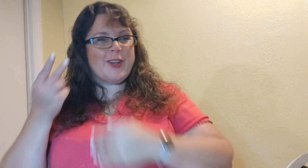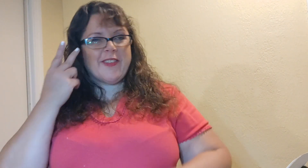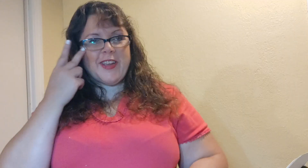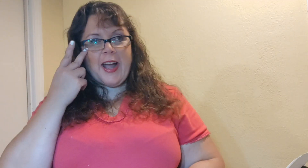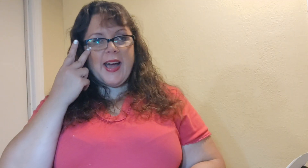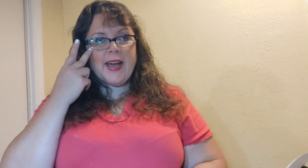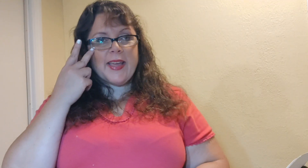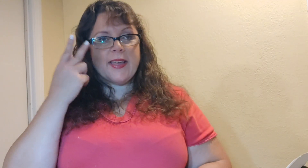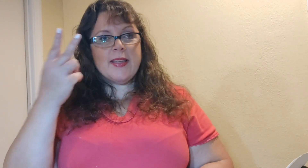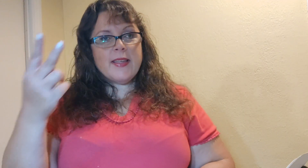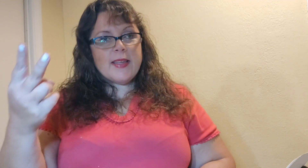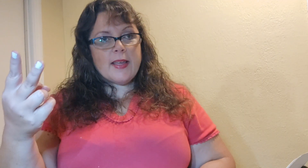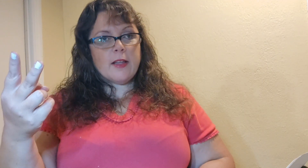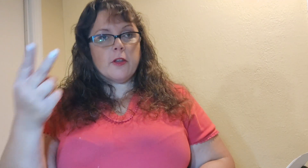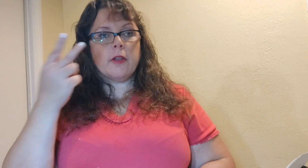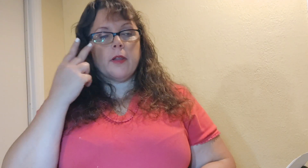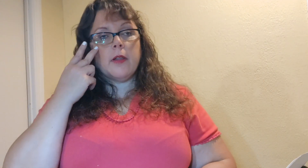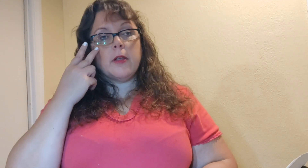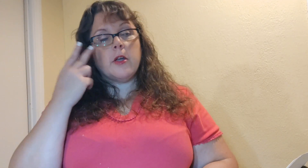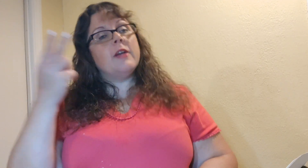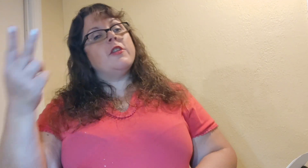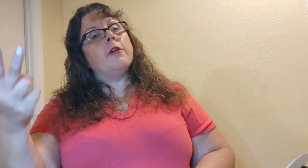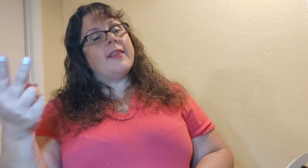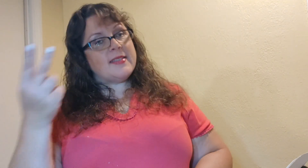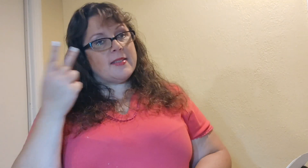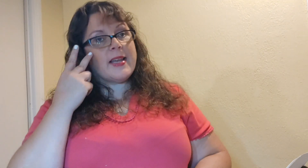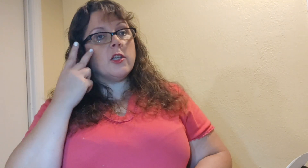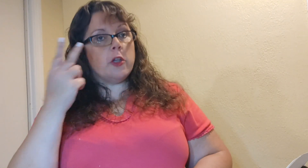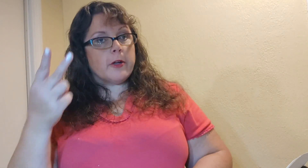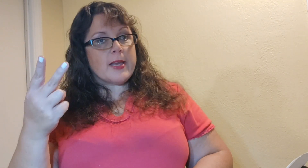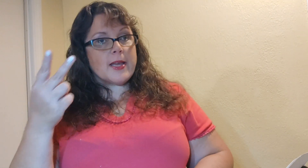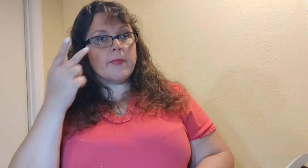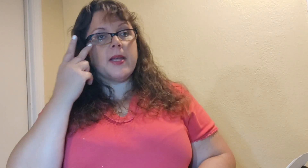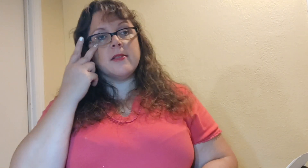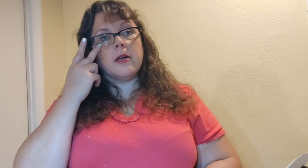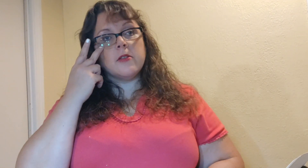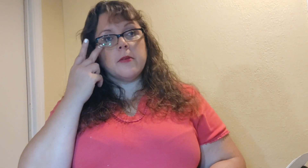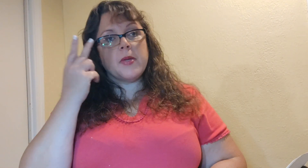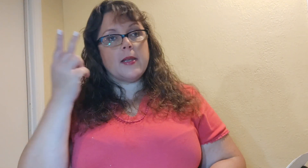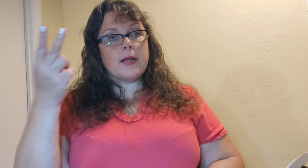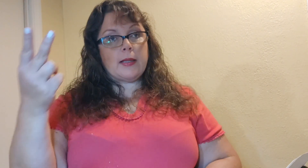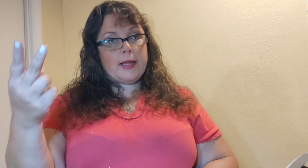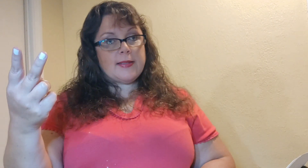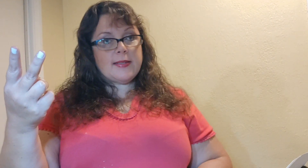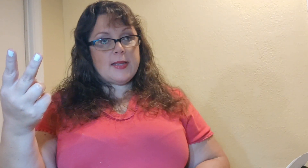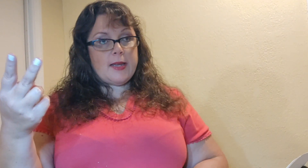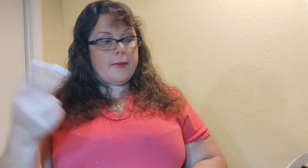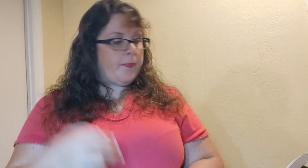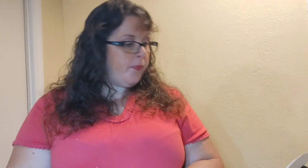corner of your eye, and you're also, that's saying looking, but it's also meaning let's see.